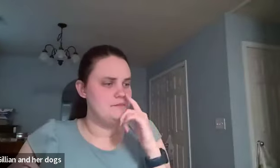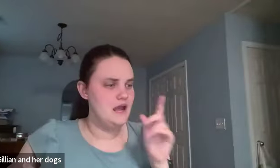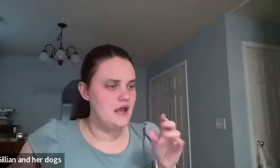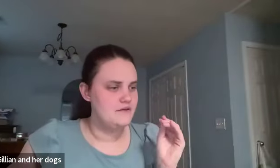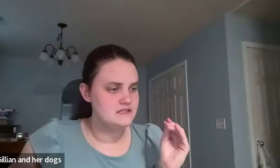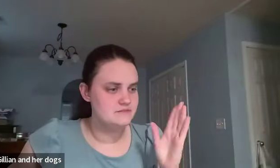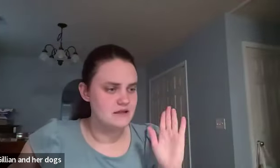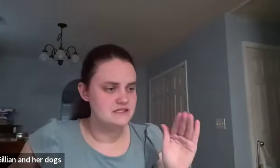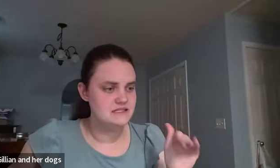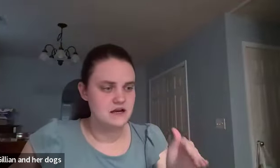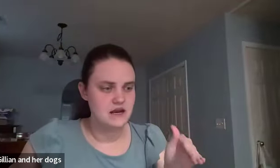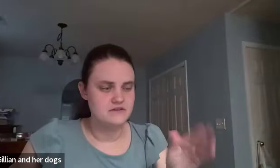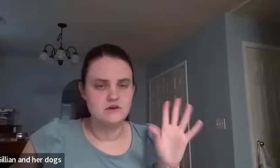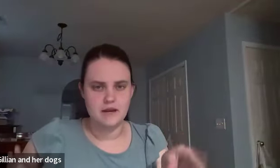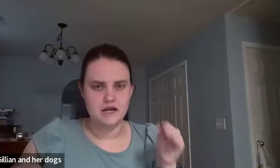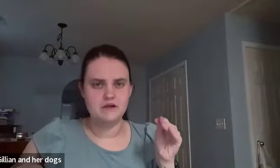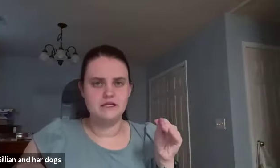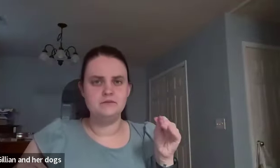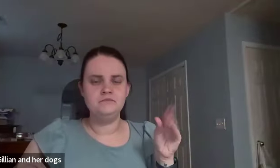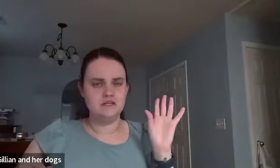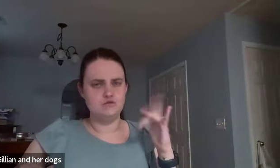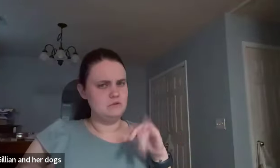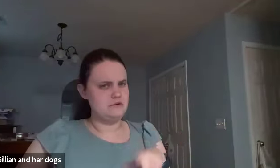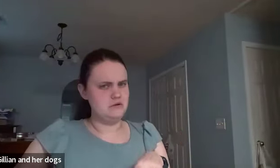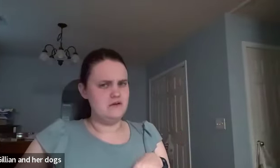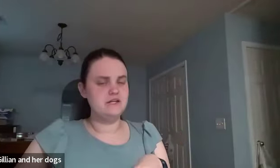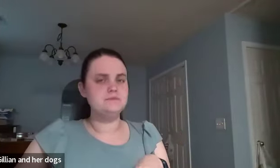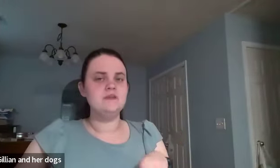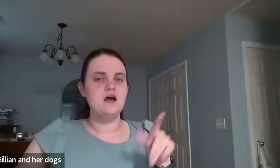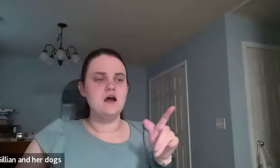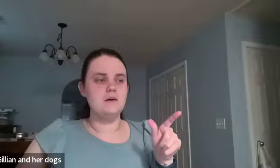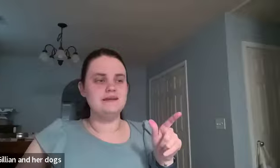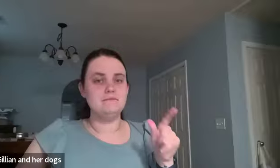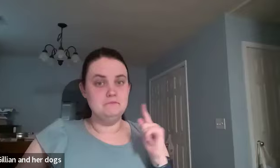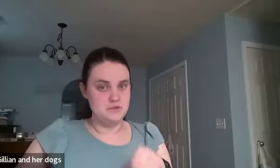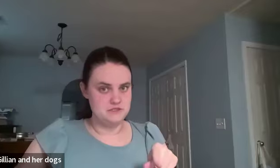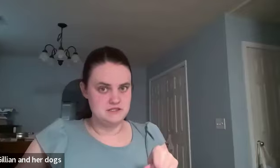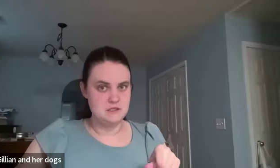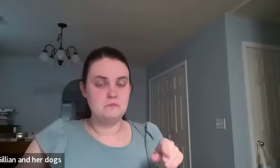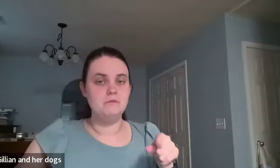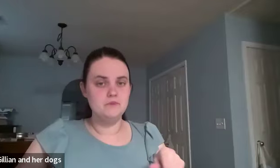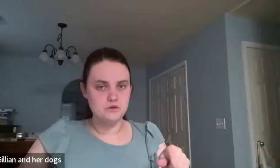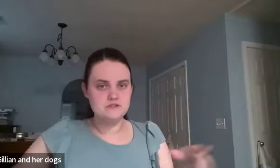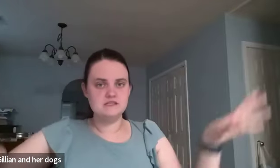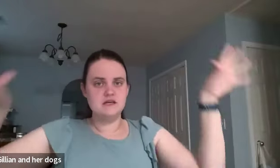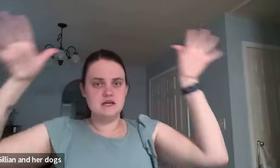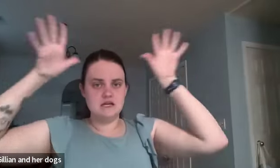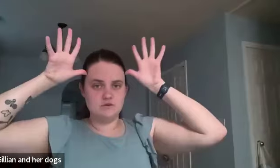I'm going to add this. My list does not have this, so I'm going to add it right here because normally we do have it here. Moose. Moose is going